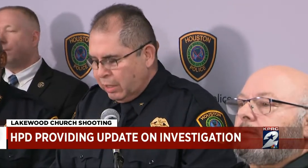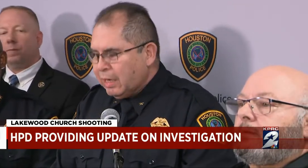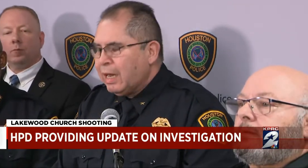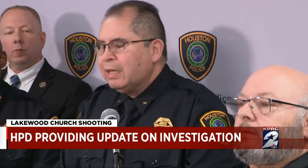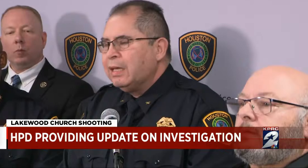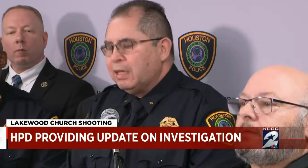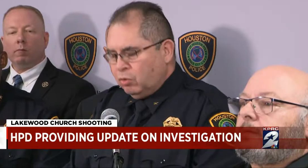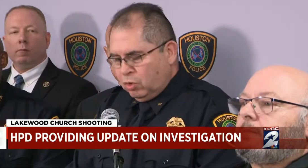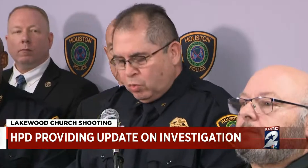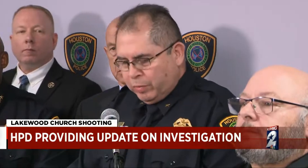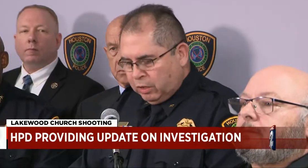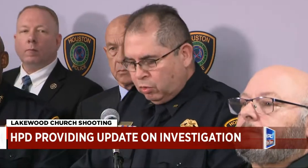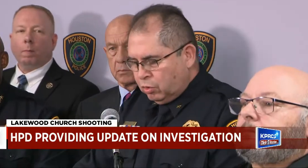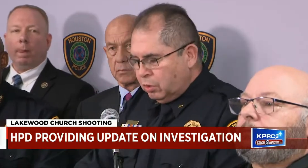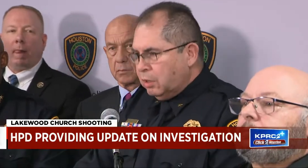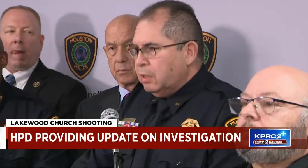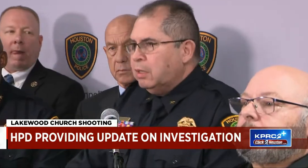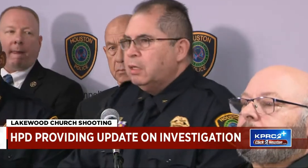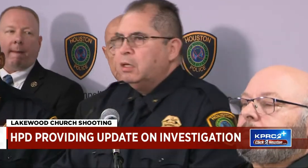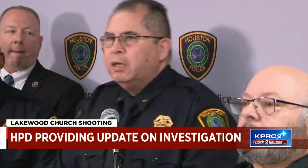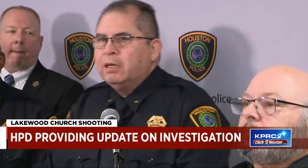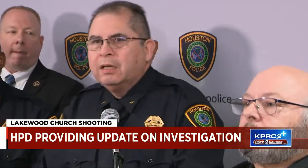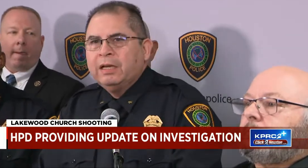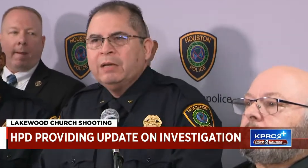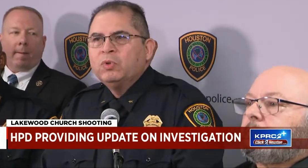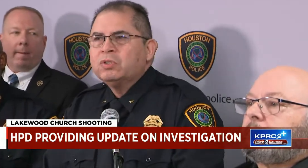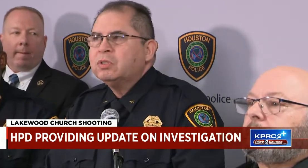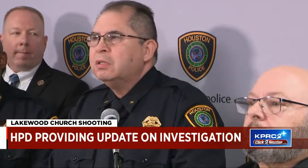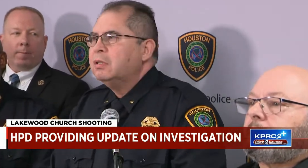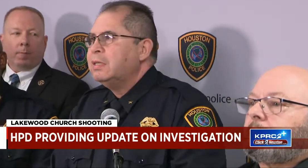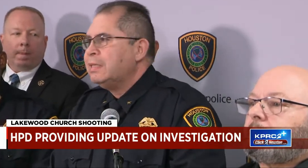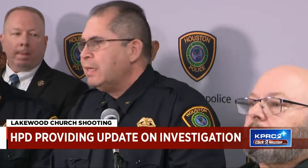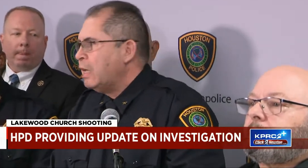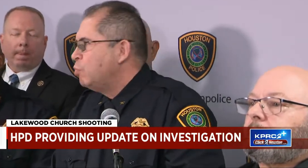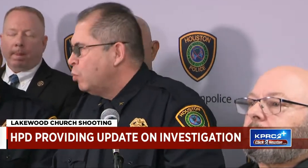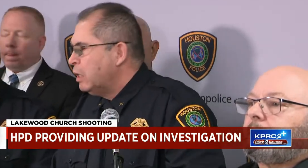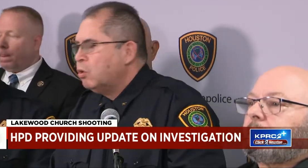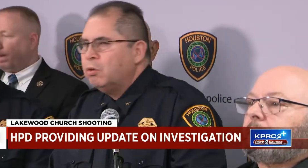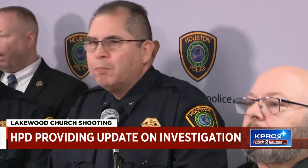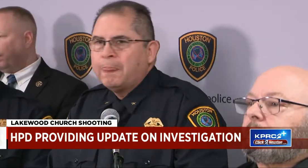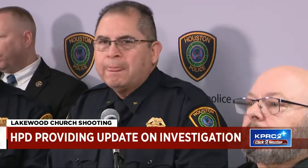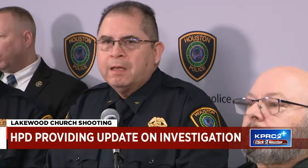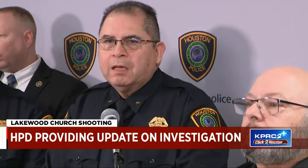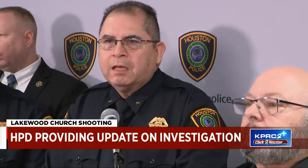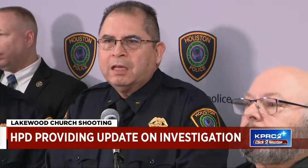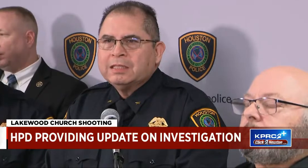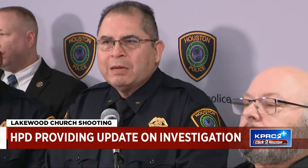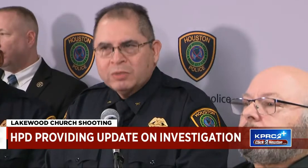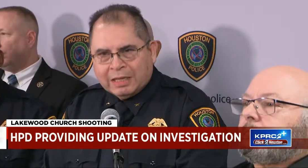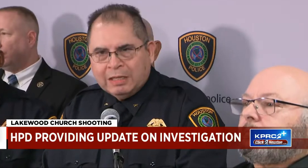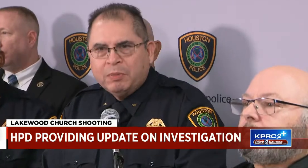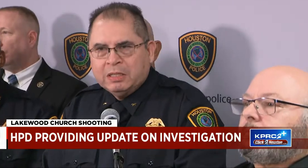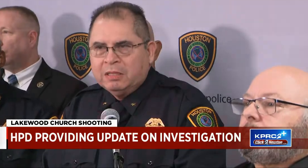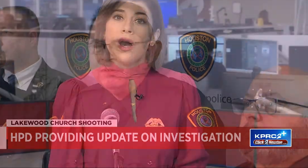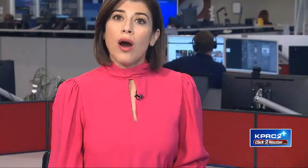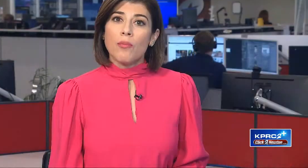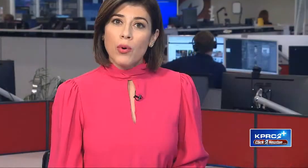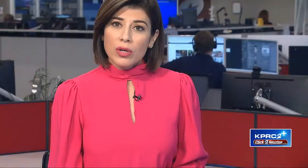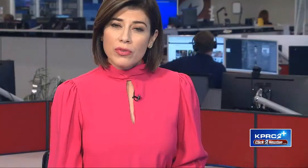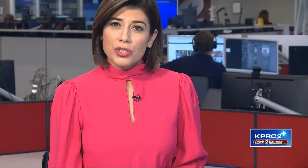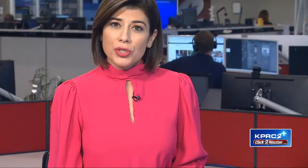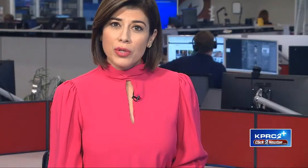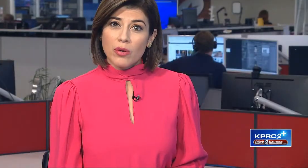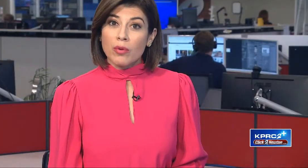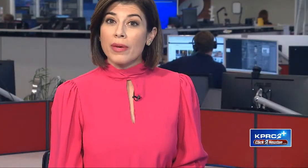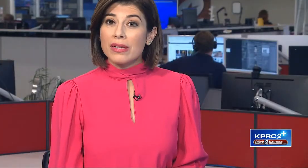not hurt. They also asked for prayers for the 7-year-old boy who was shot and remains critical at this hour. A